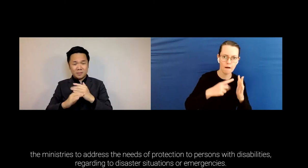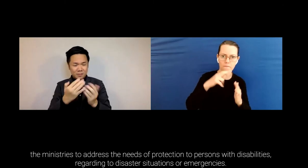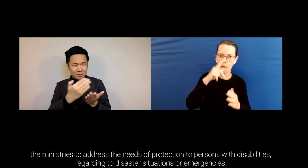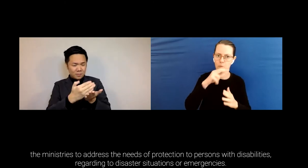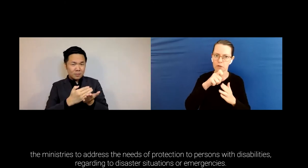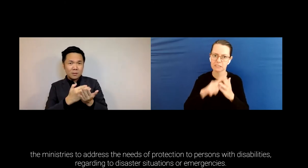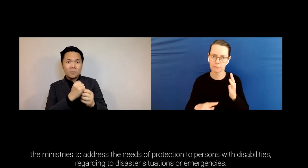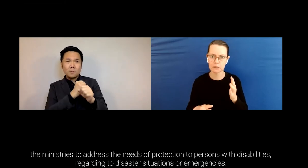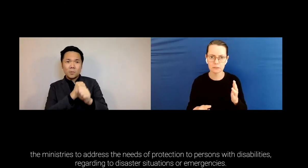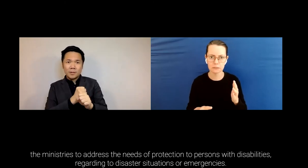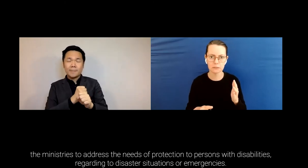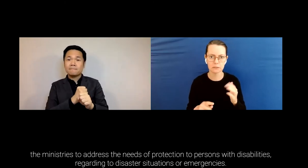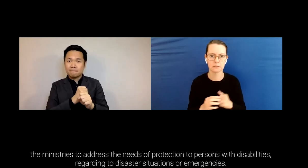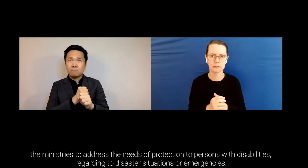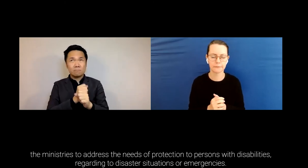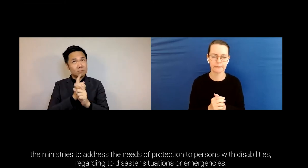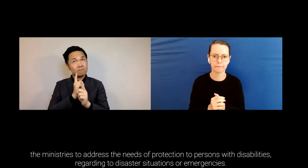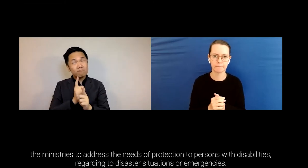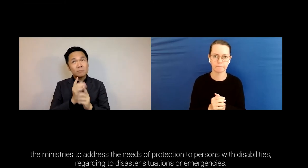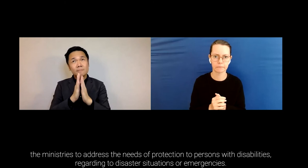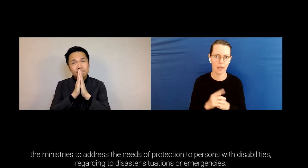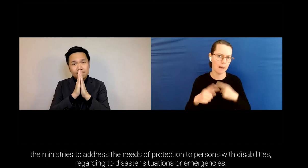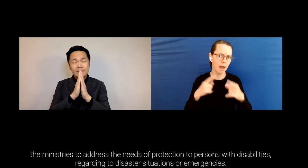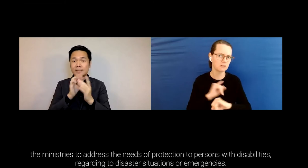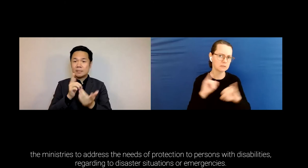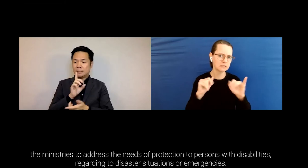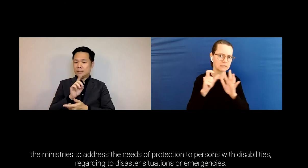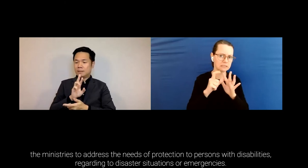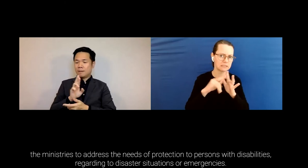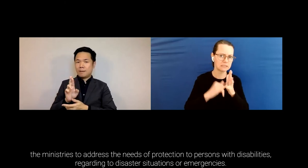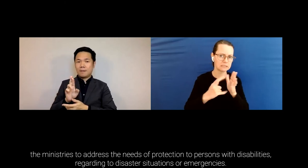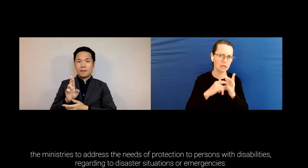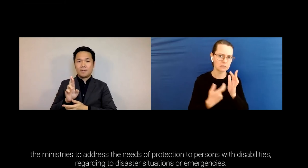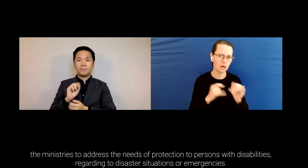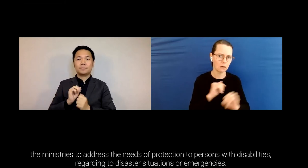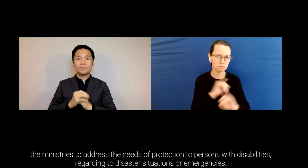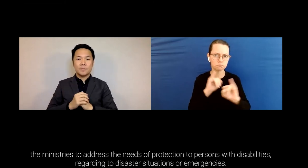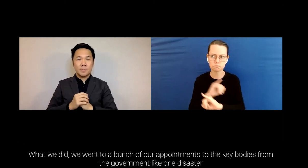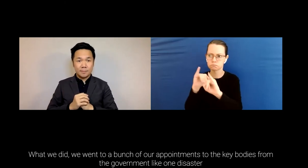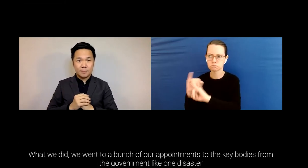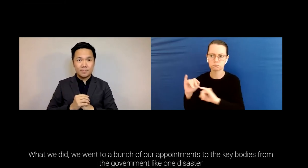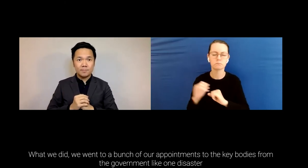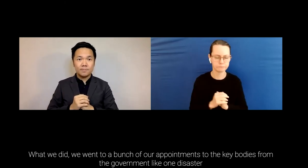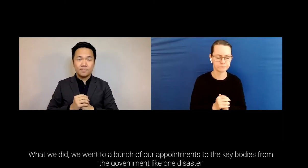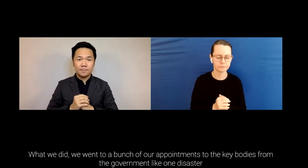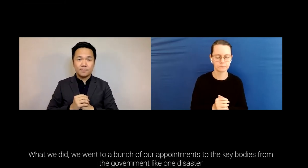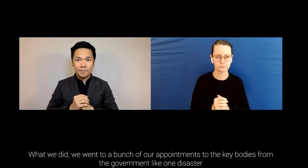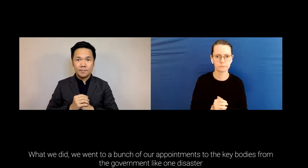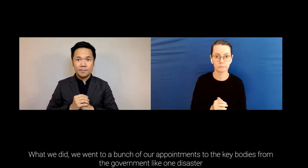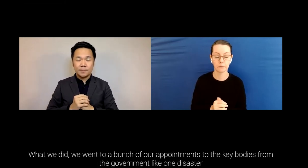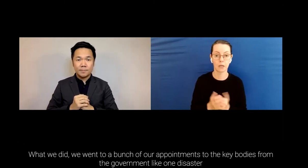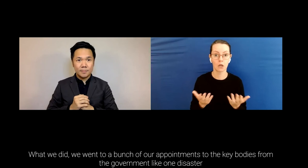in regarding to disaster situations or emergencies. What we